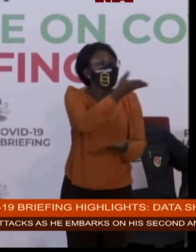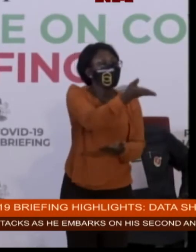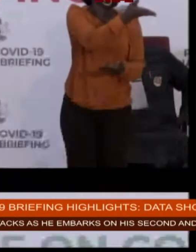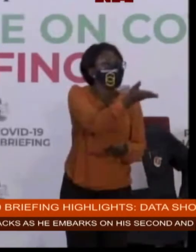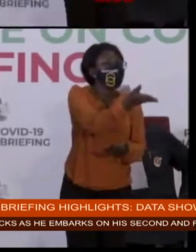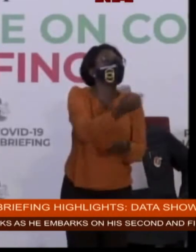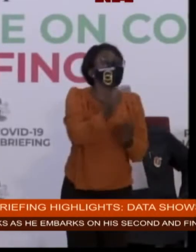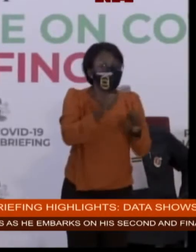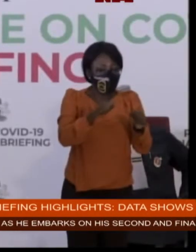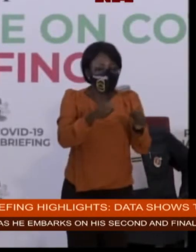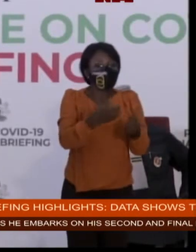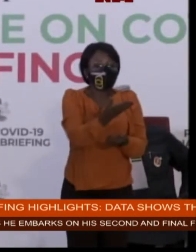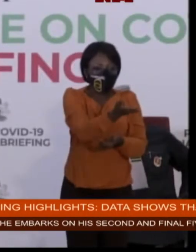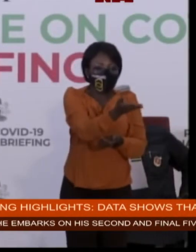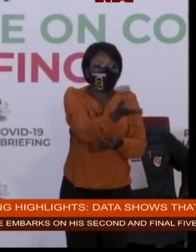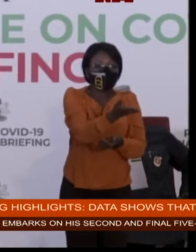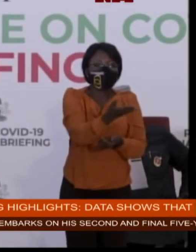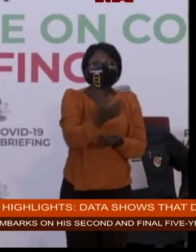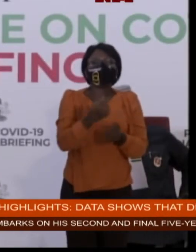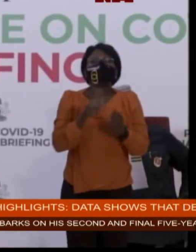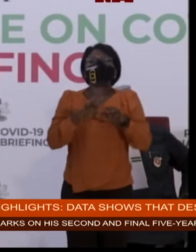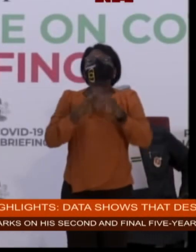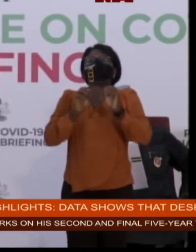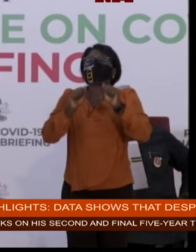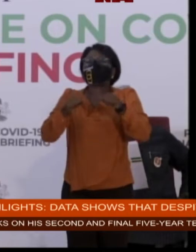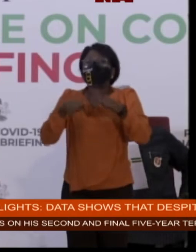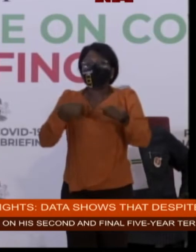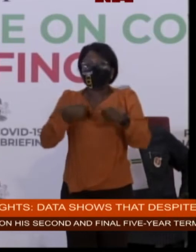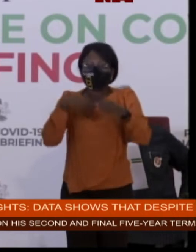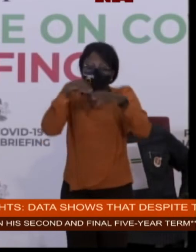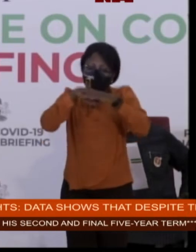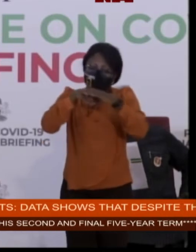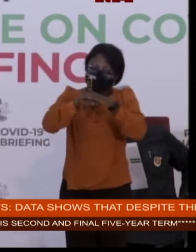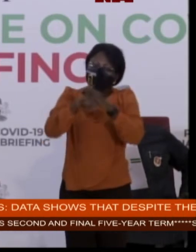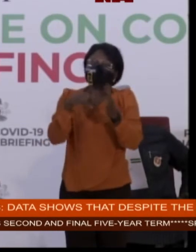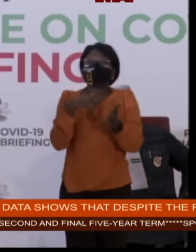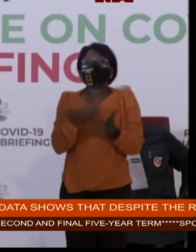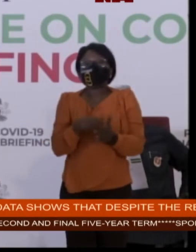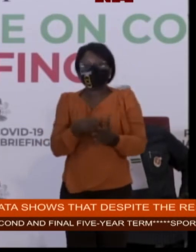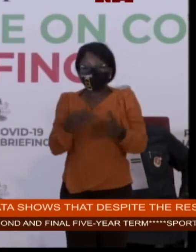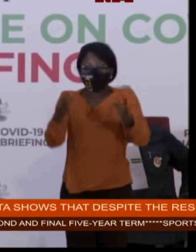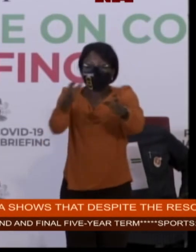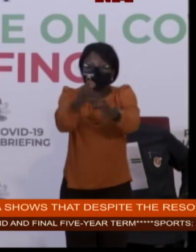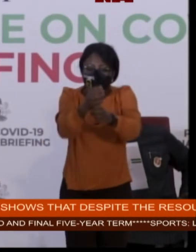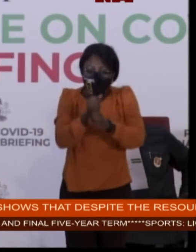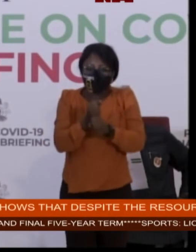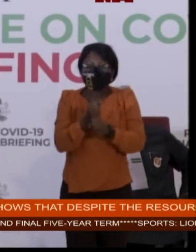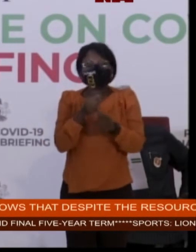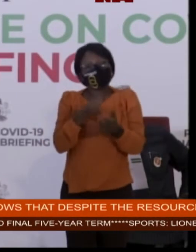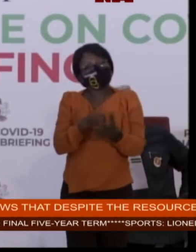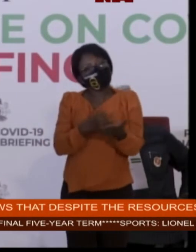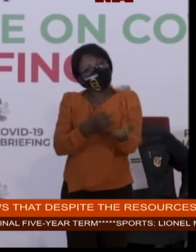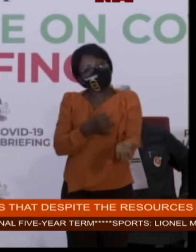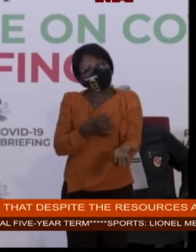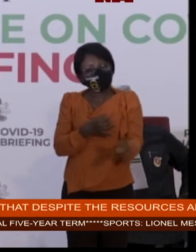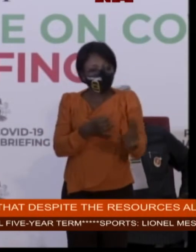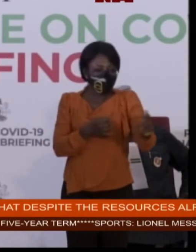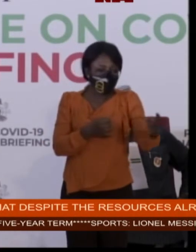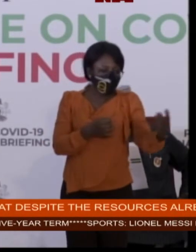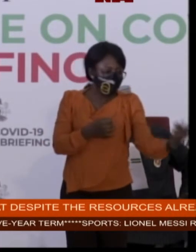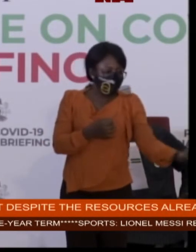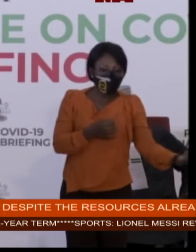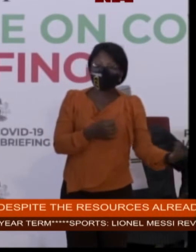available, is it accessible? That is in accessibility. If